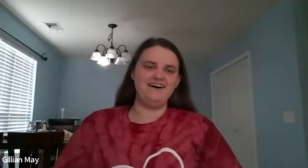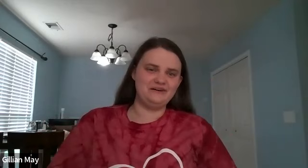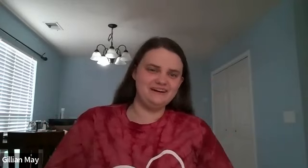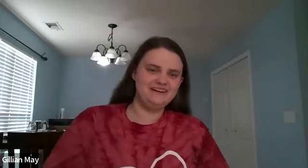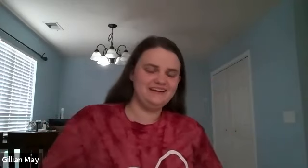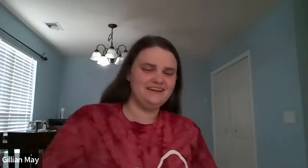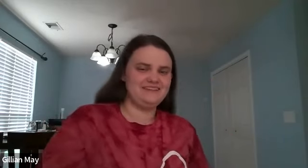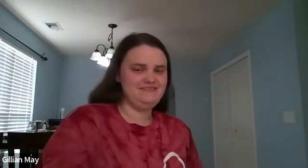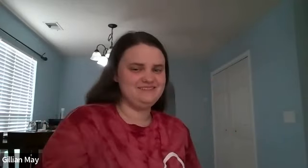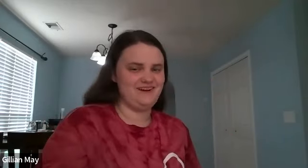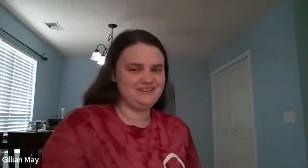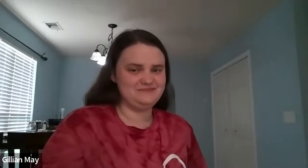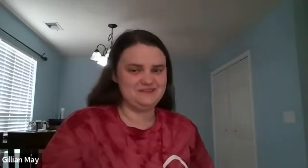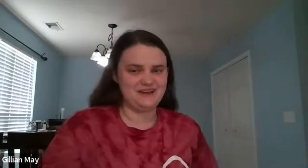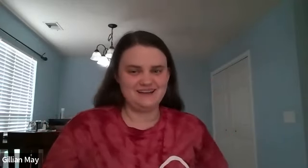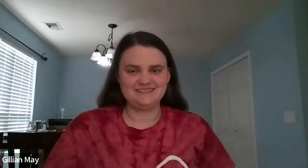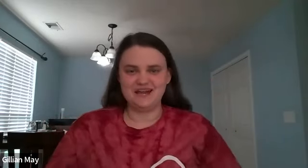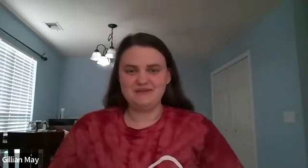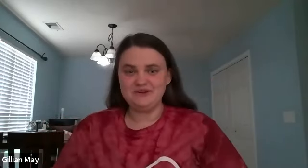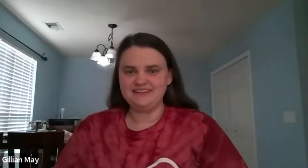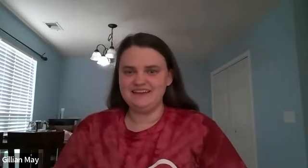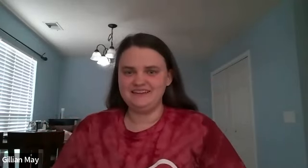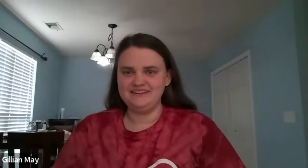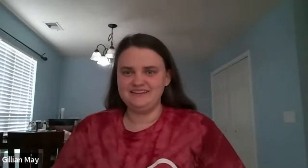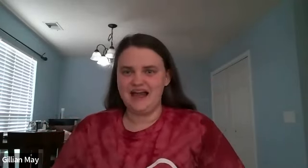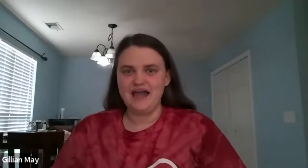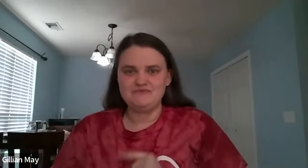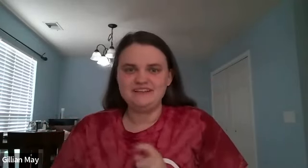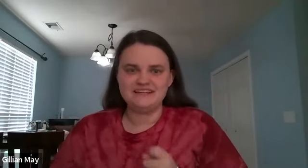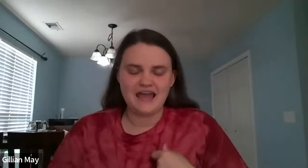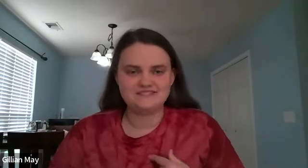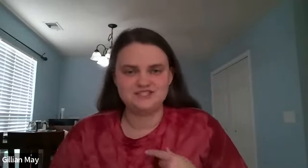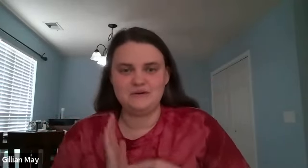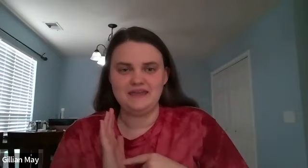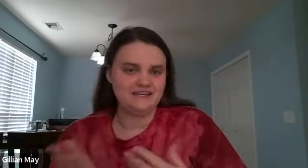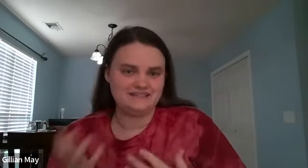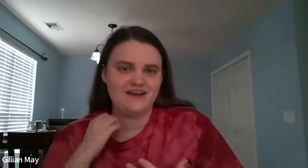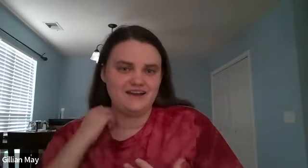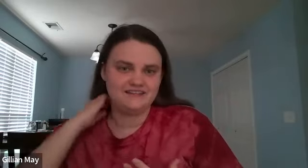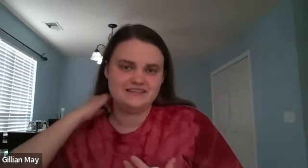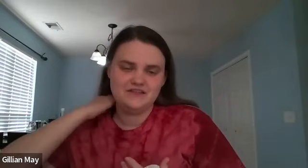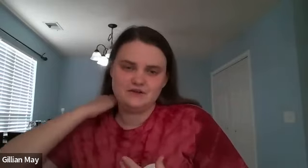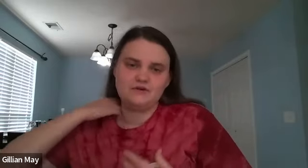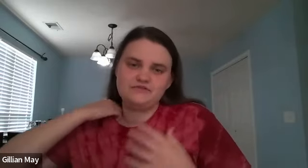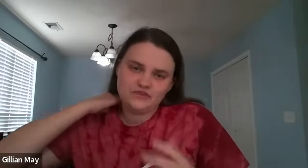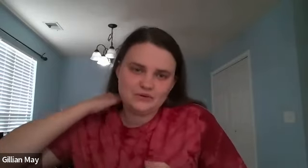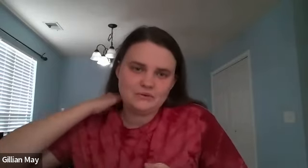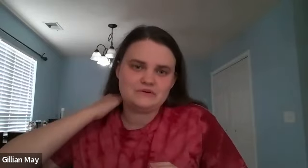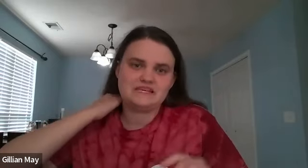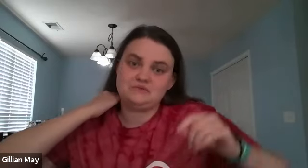Wow. That was awesome, you guys. Like, I really didn't have to show any signs. There were a few where it was